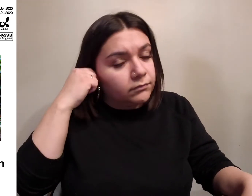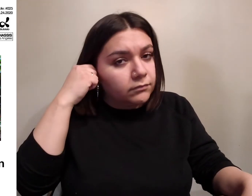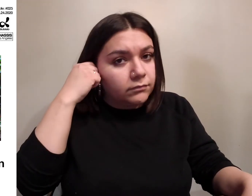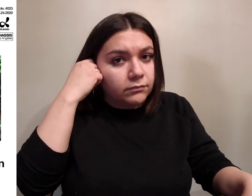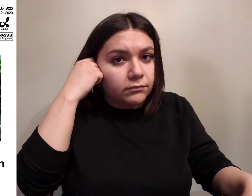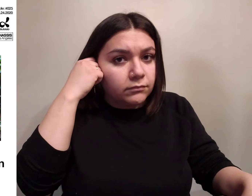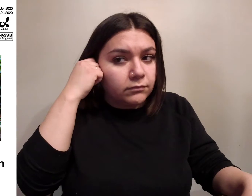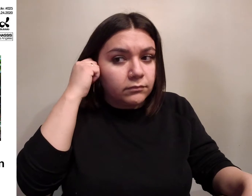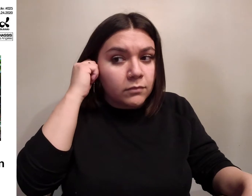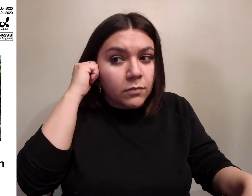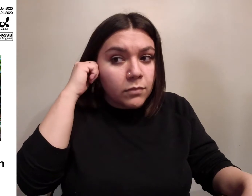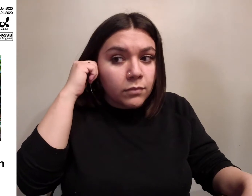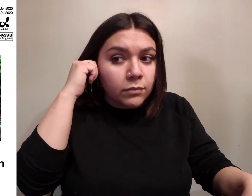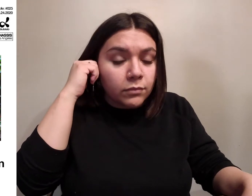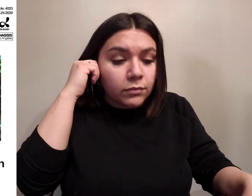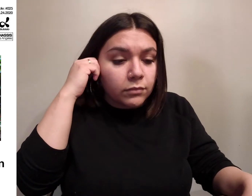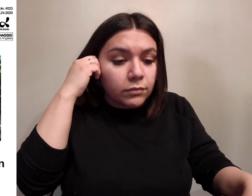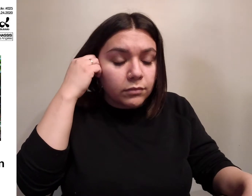Dublab.